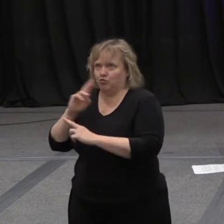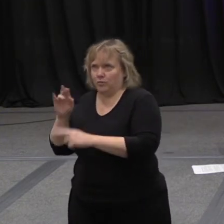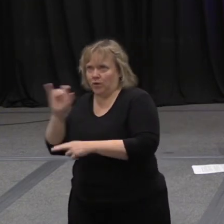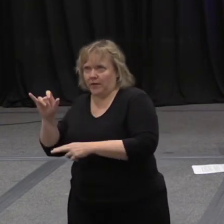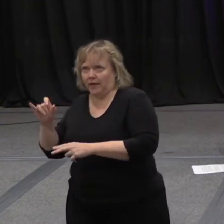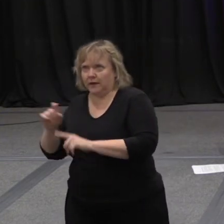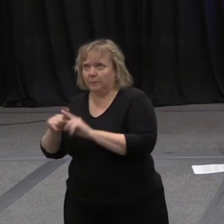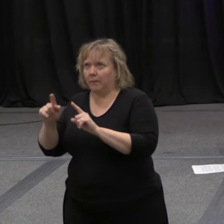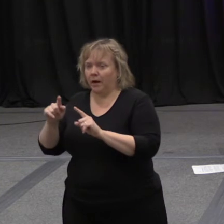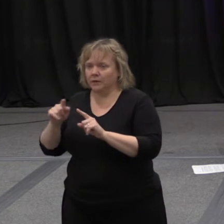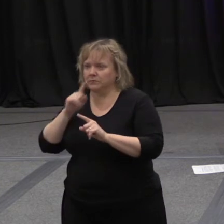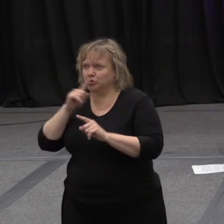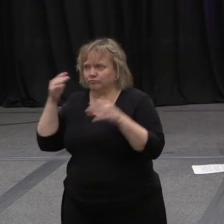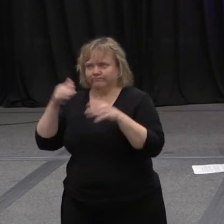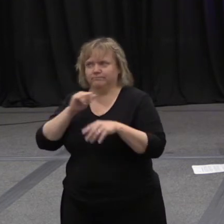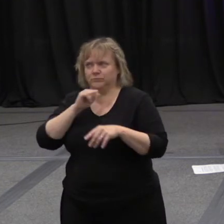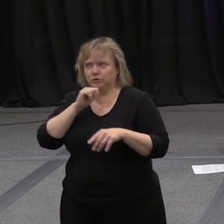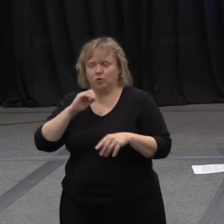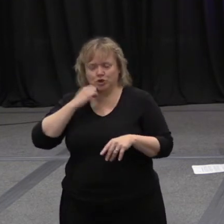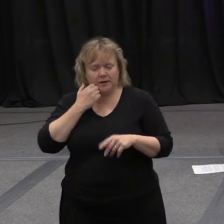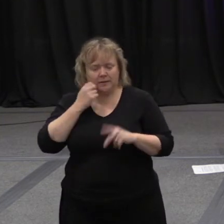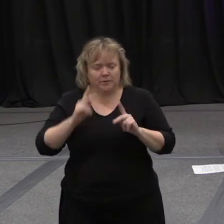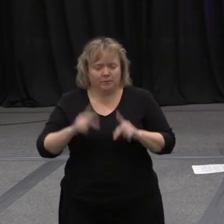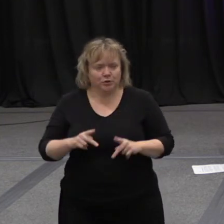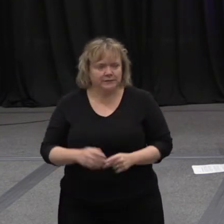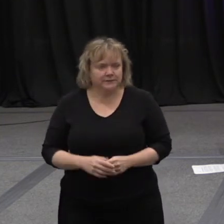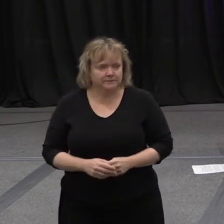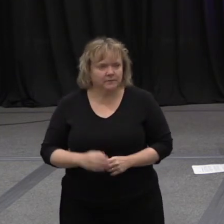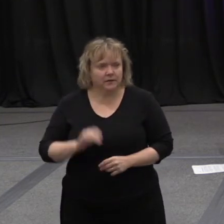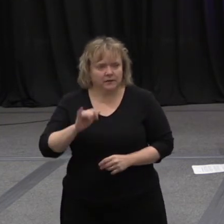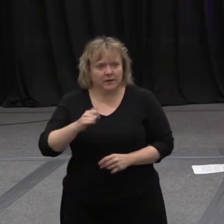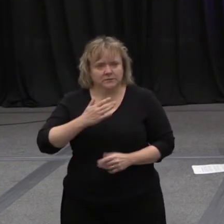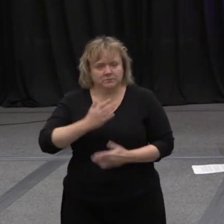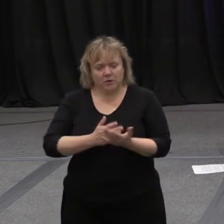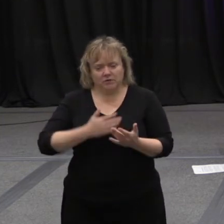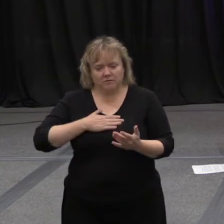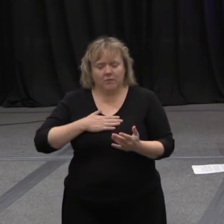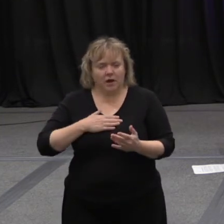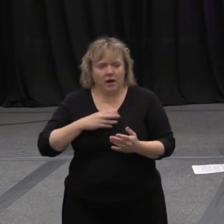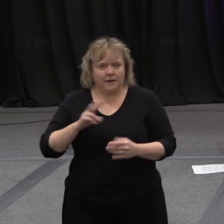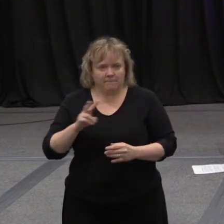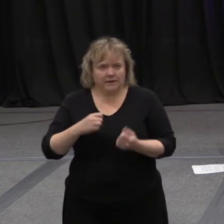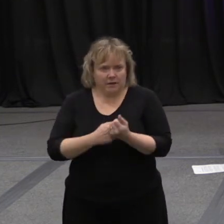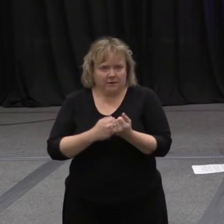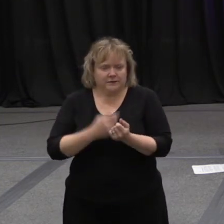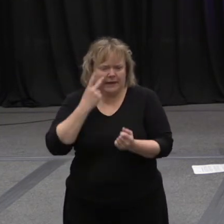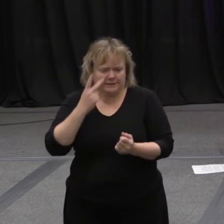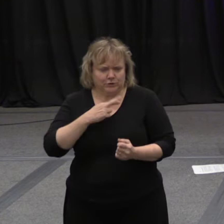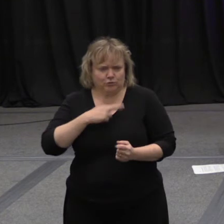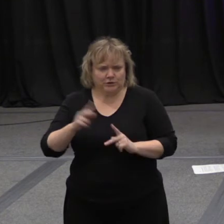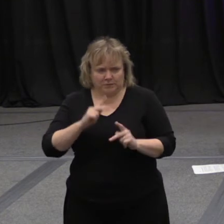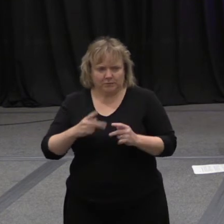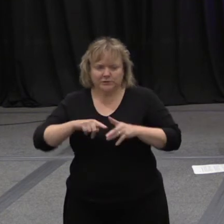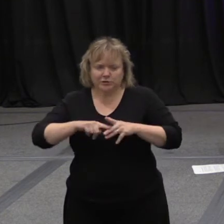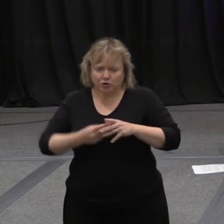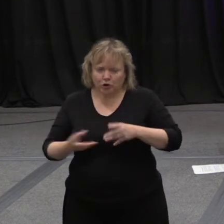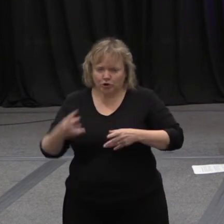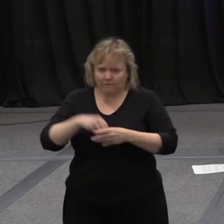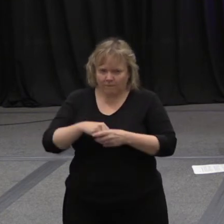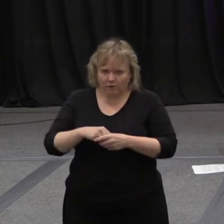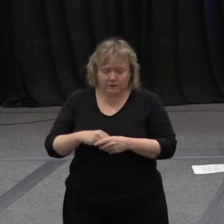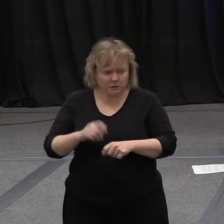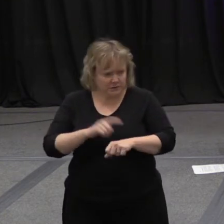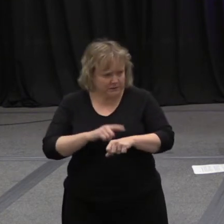recently in some of the work that I've been doing with victim advocacy. Thank you. What's our